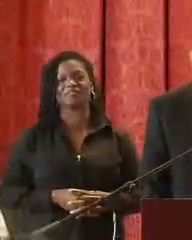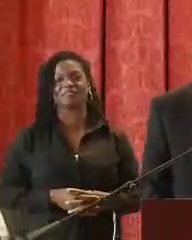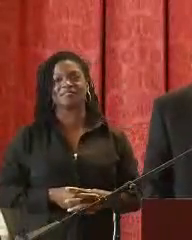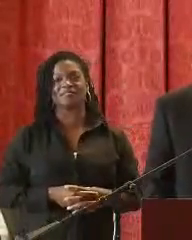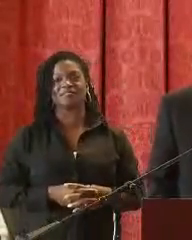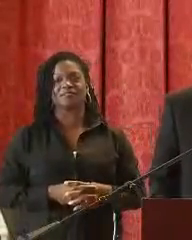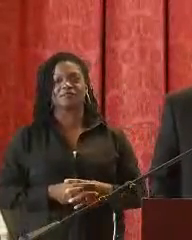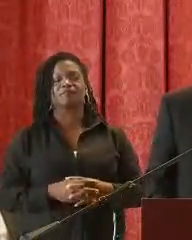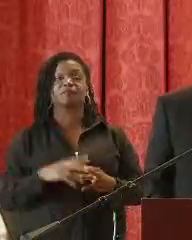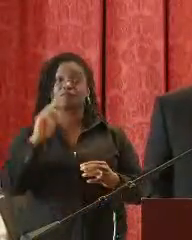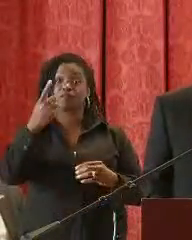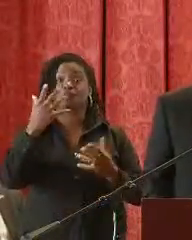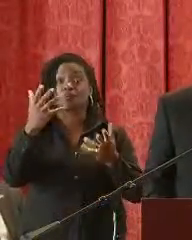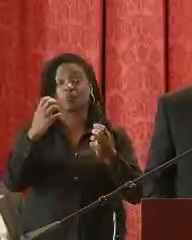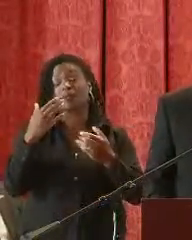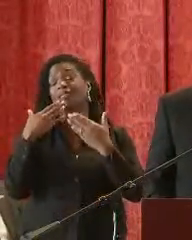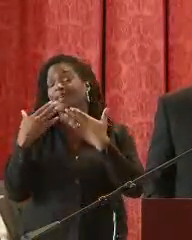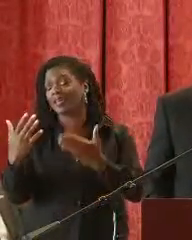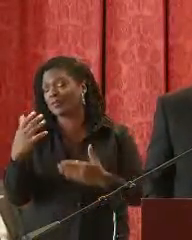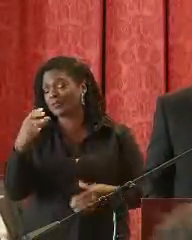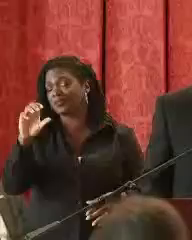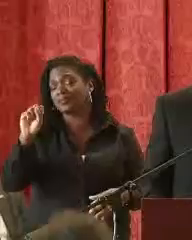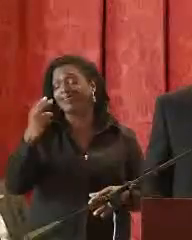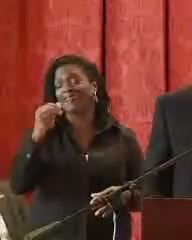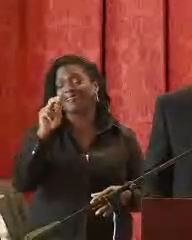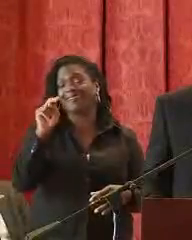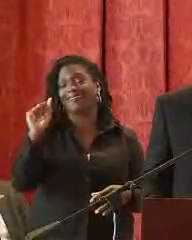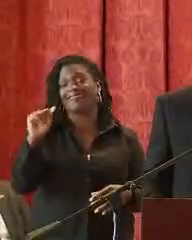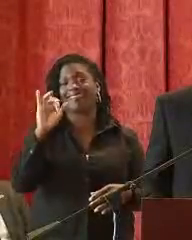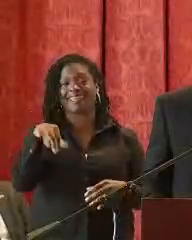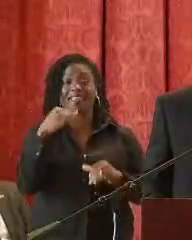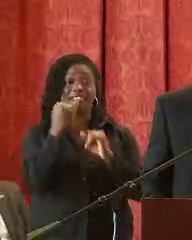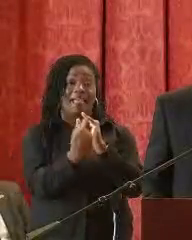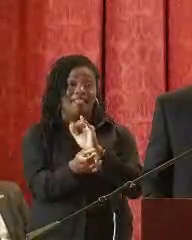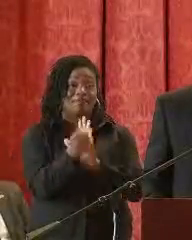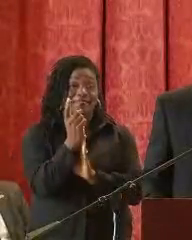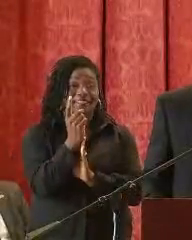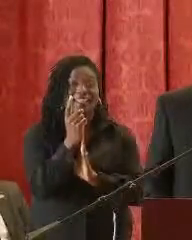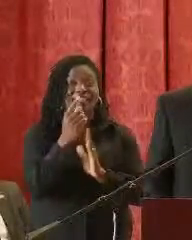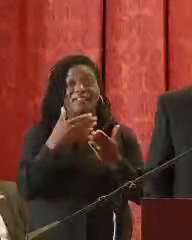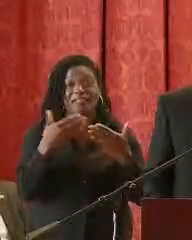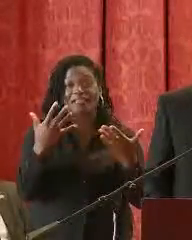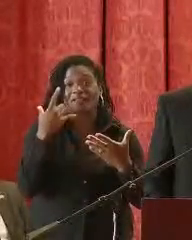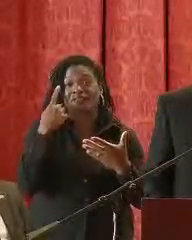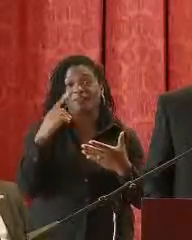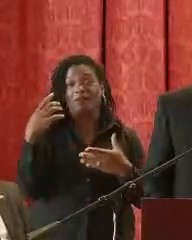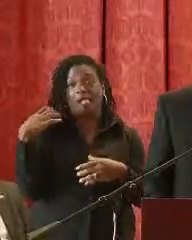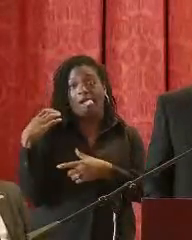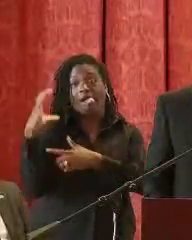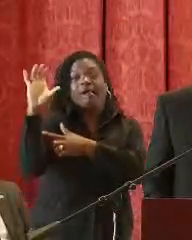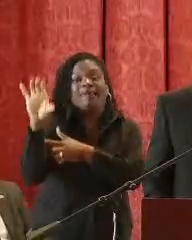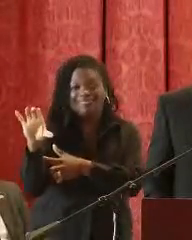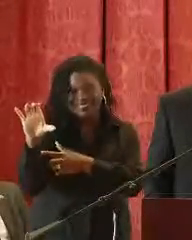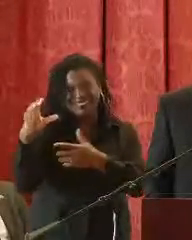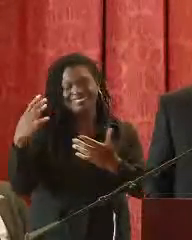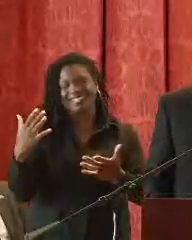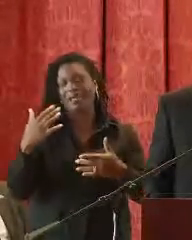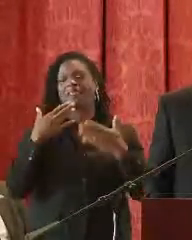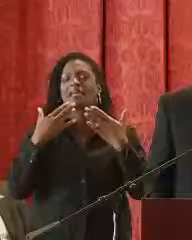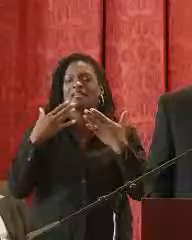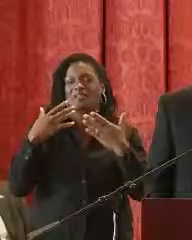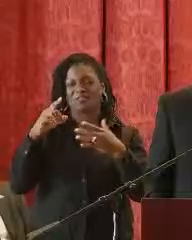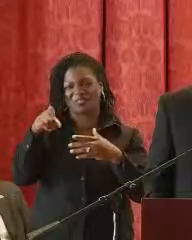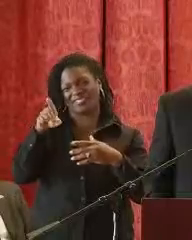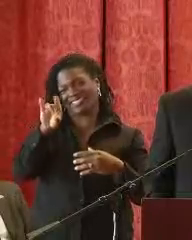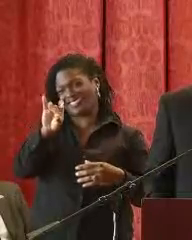First, I want to say thank you to Shayna. This was a last-minute thing that was put on her, and thank you for doing an excellent